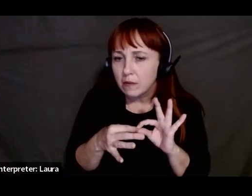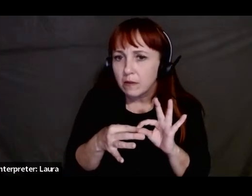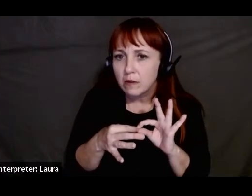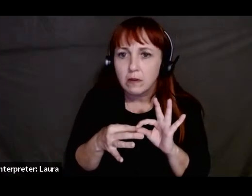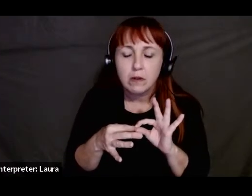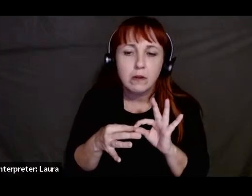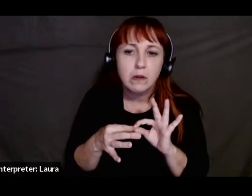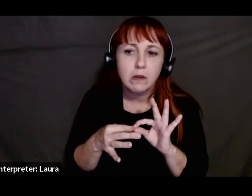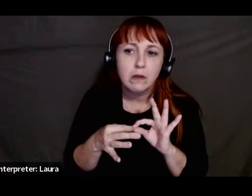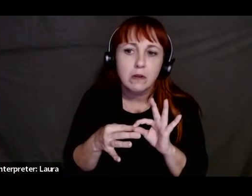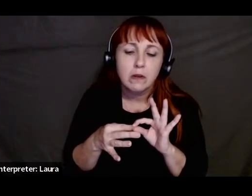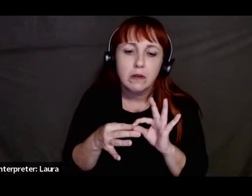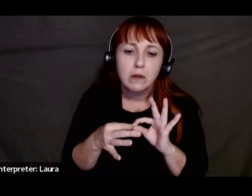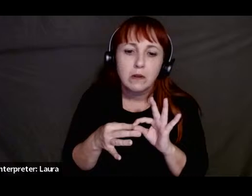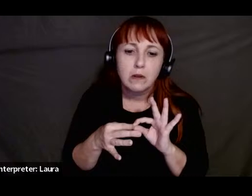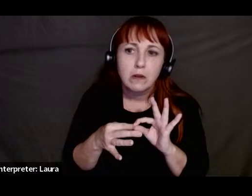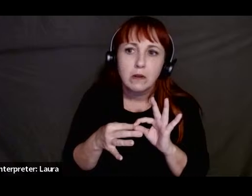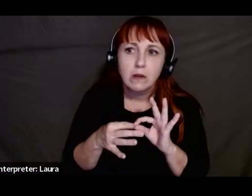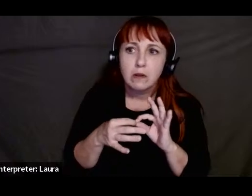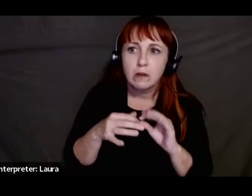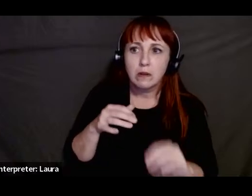provision of